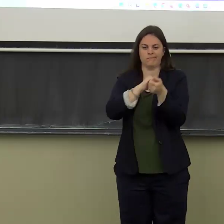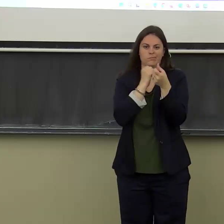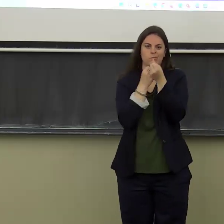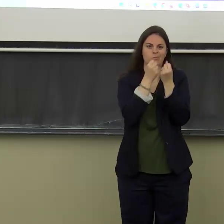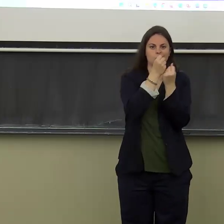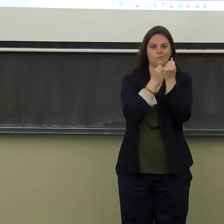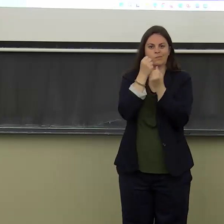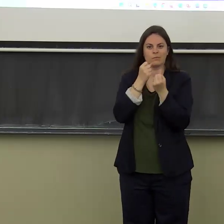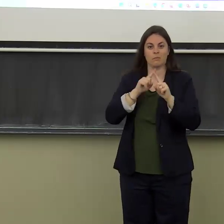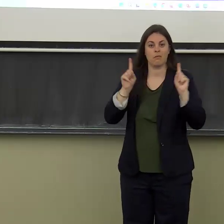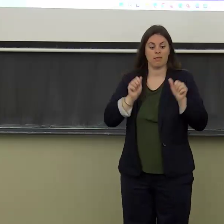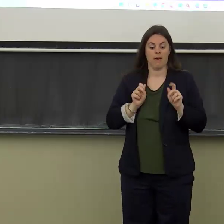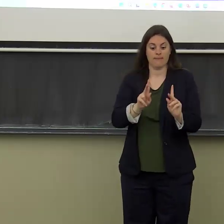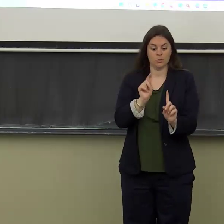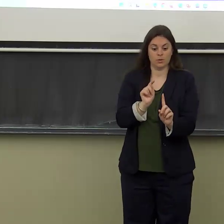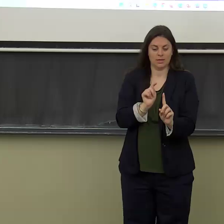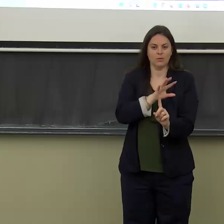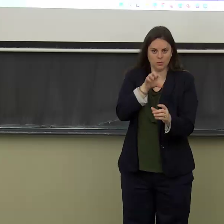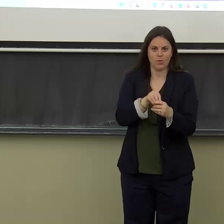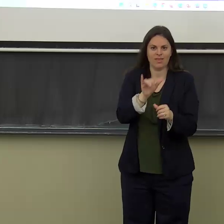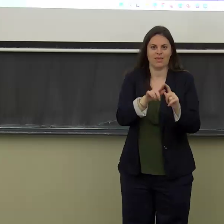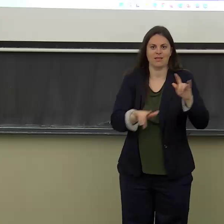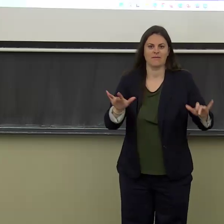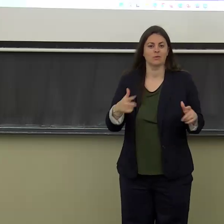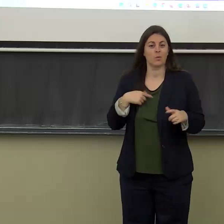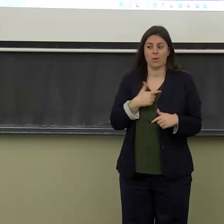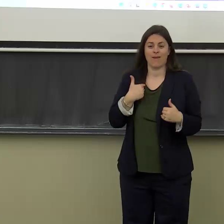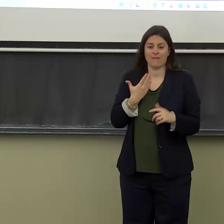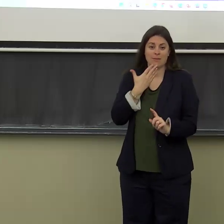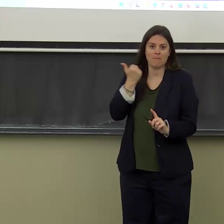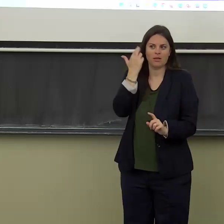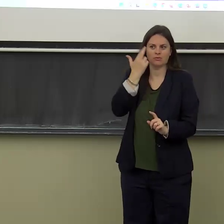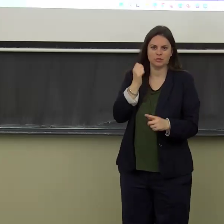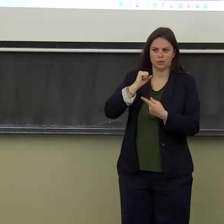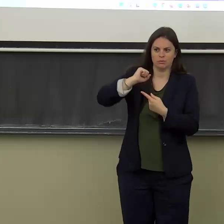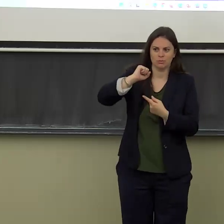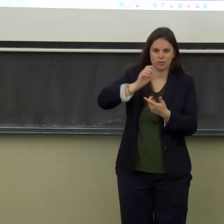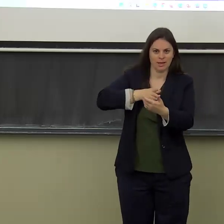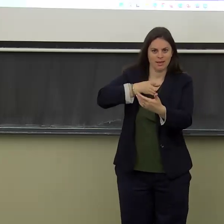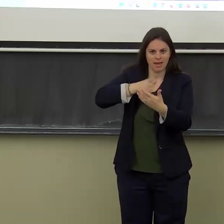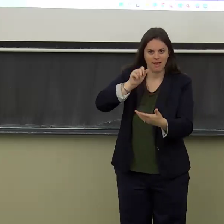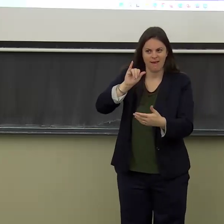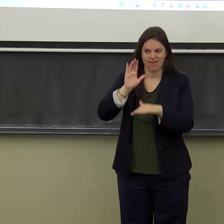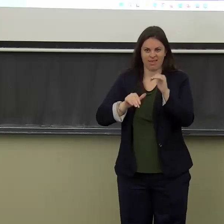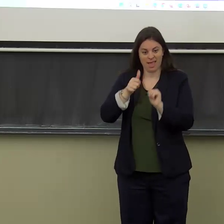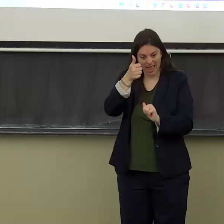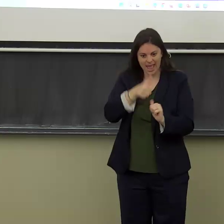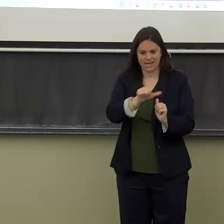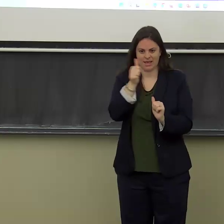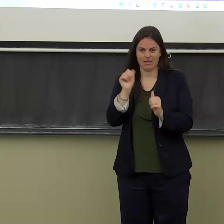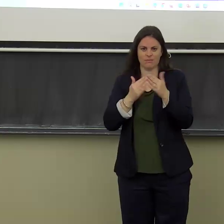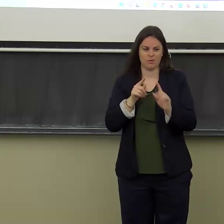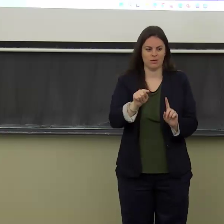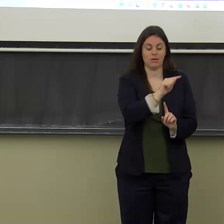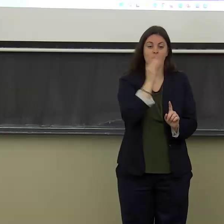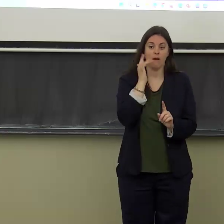a better reason to push against AI than any other community, because what AI is tuned